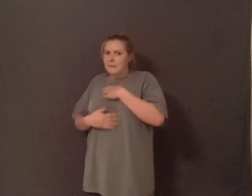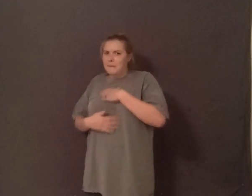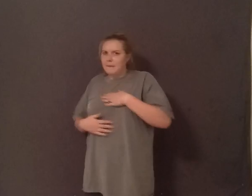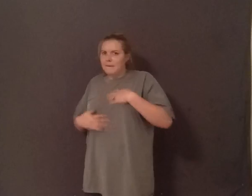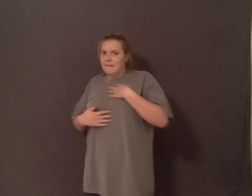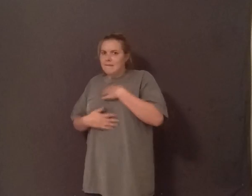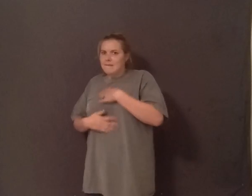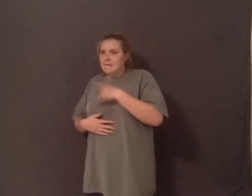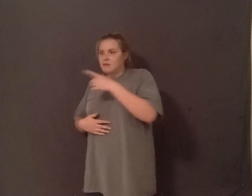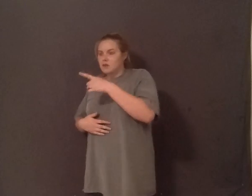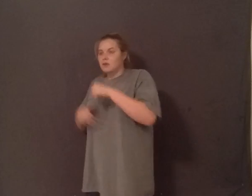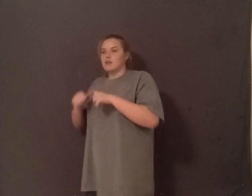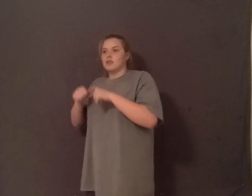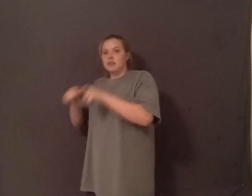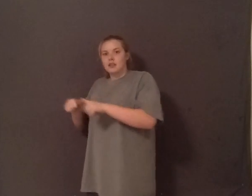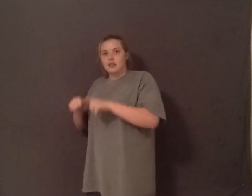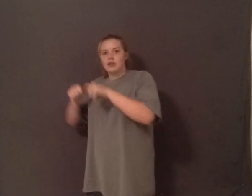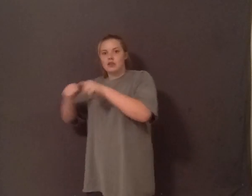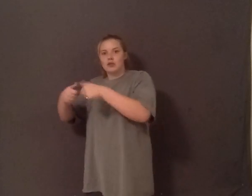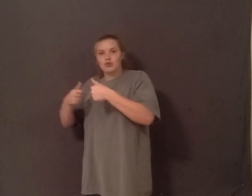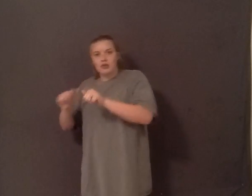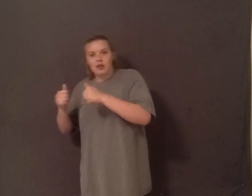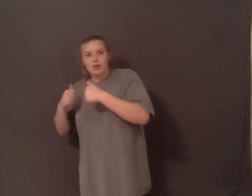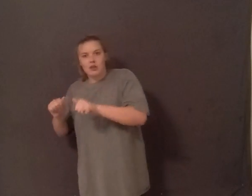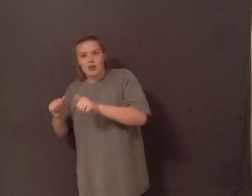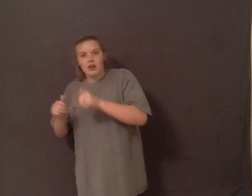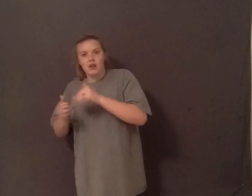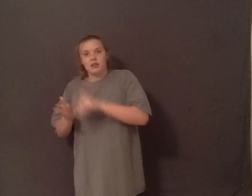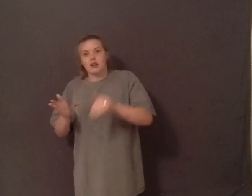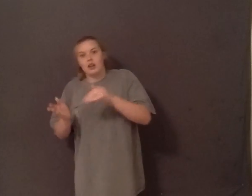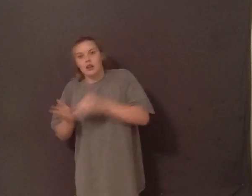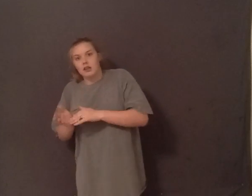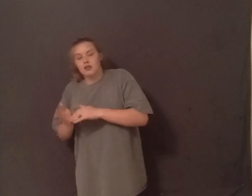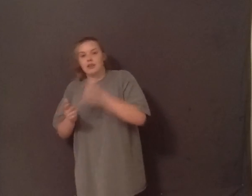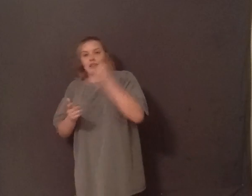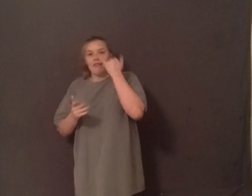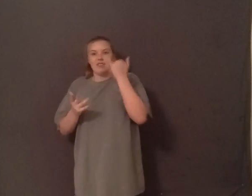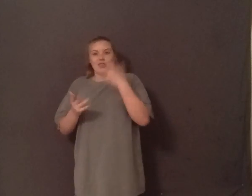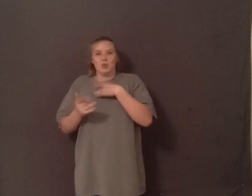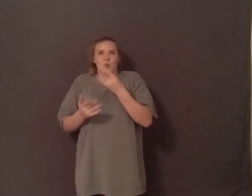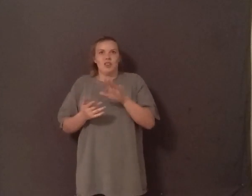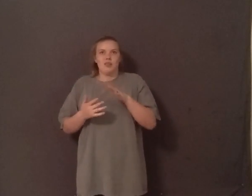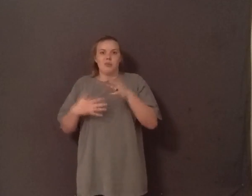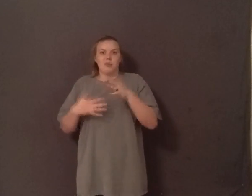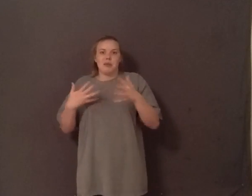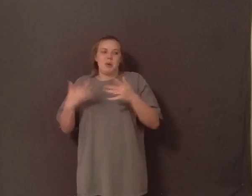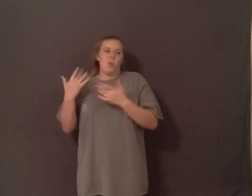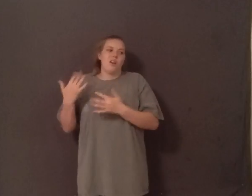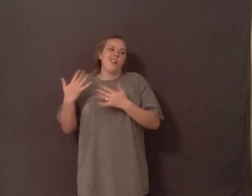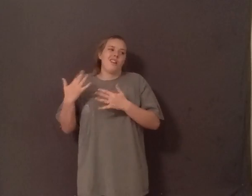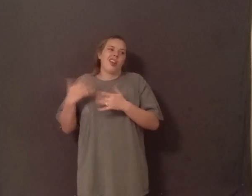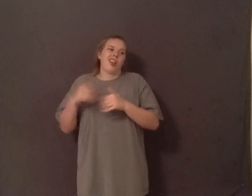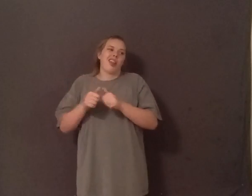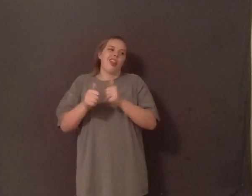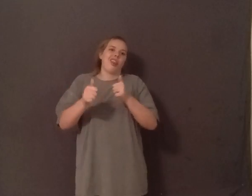time doing it or less time doing it? Are you likely to do it right away or procrastinate it? See, the stress prevents you from doing it